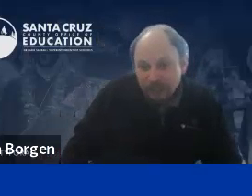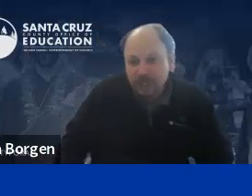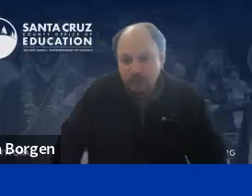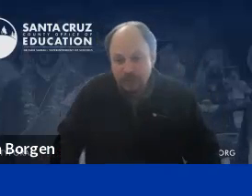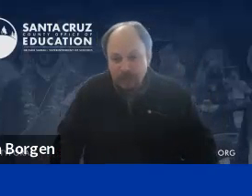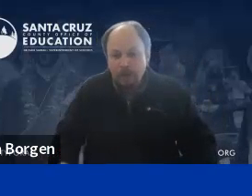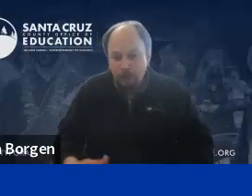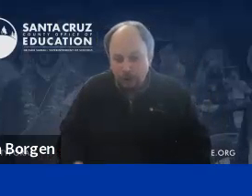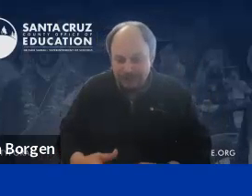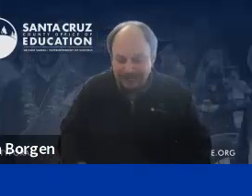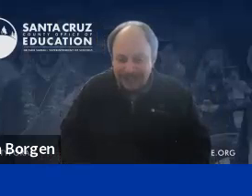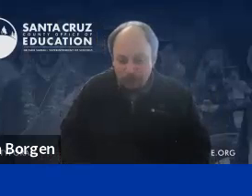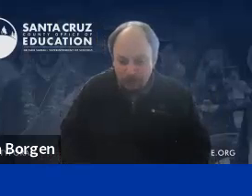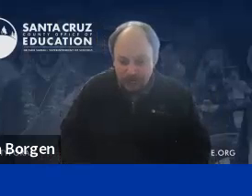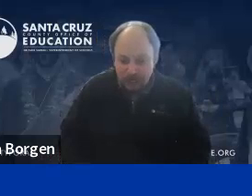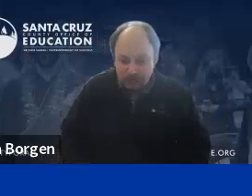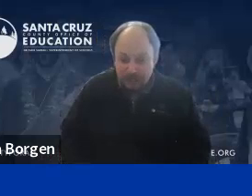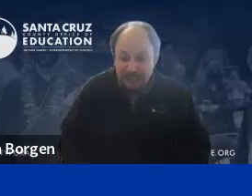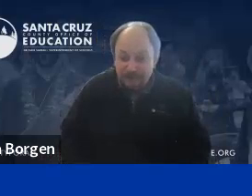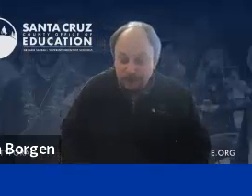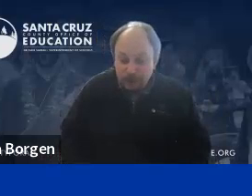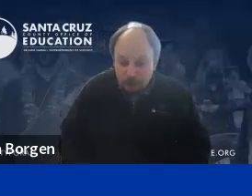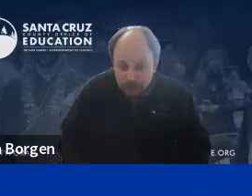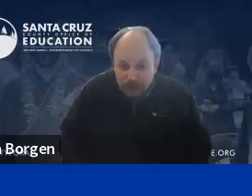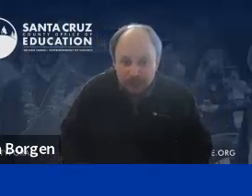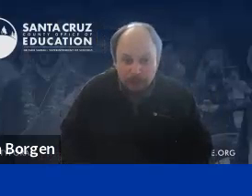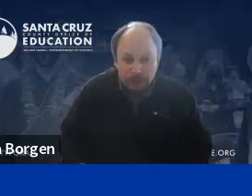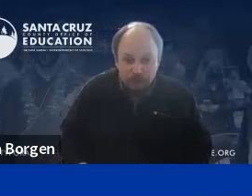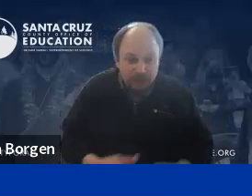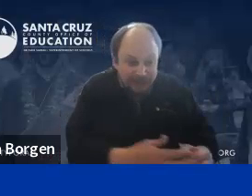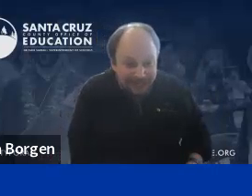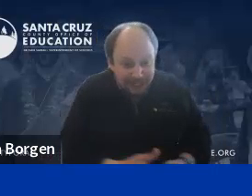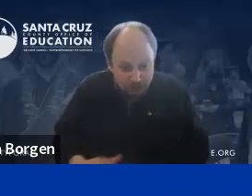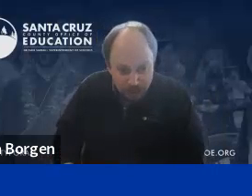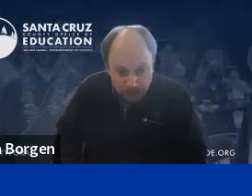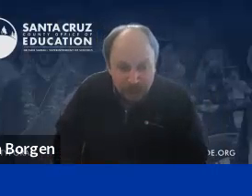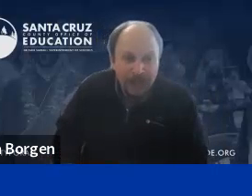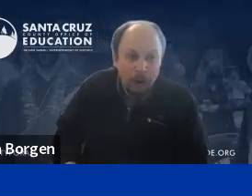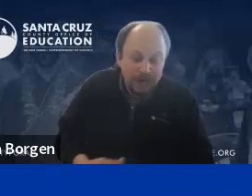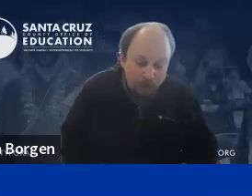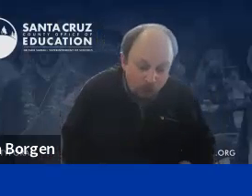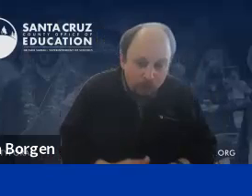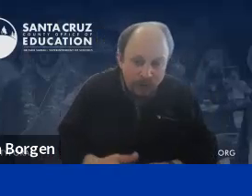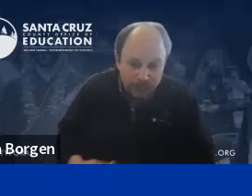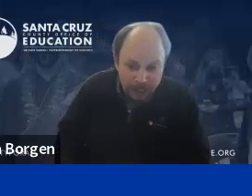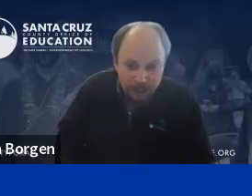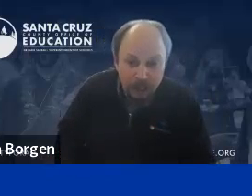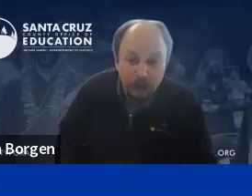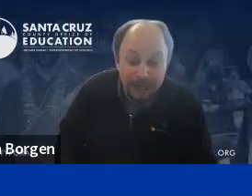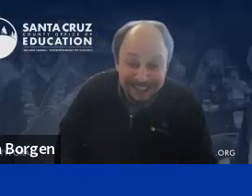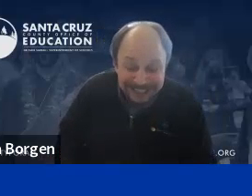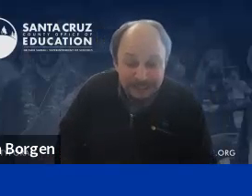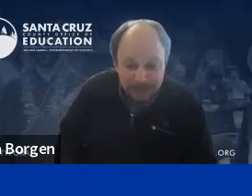equity. So I think programs like that, where you can actually build scaffolding tools to help districts make it easier on them, how we can incorporate it